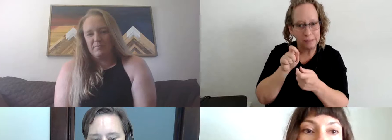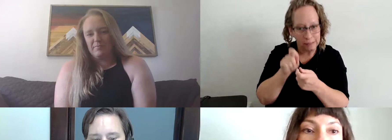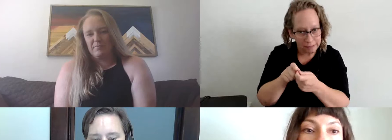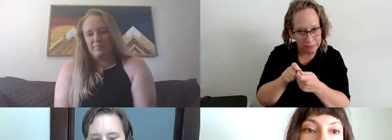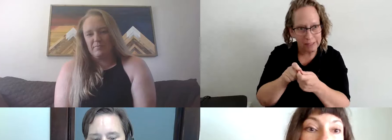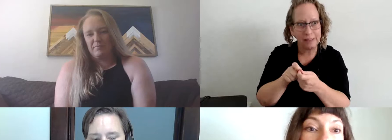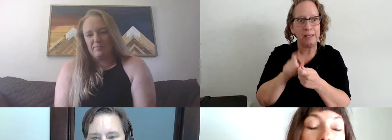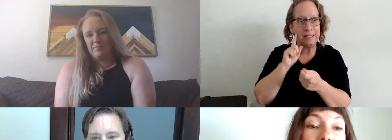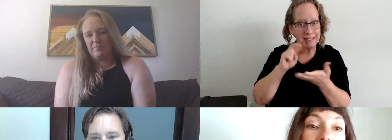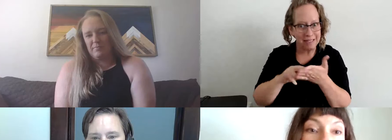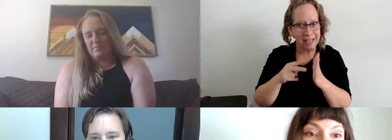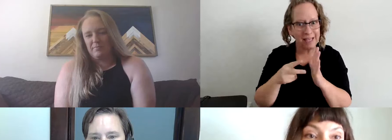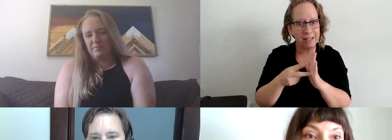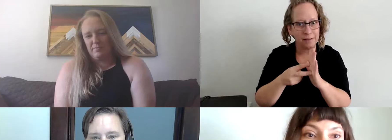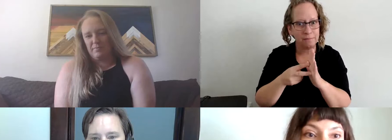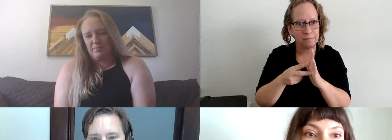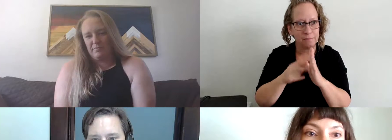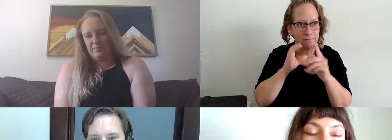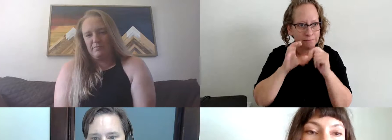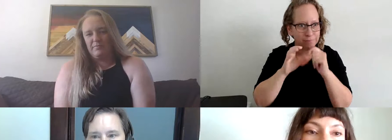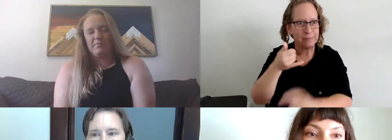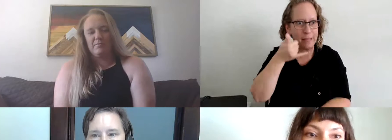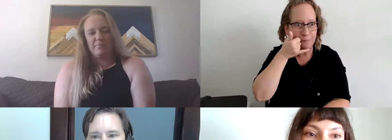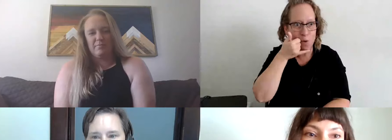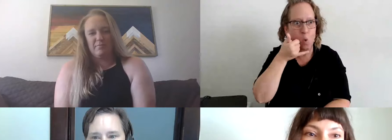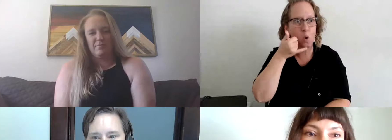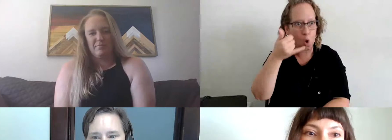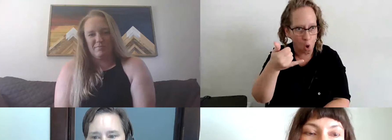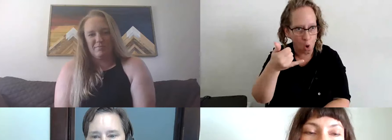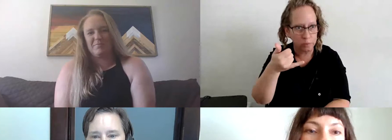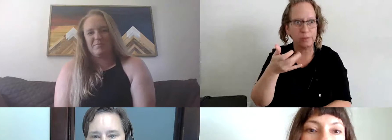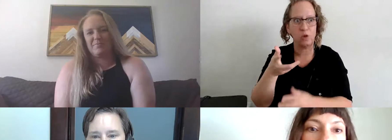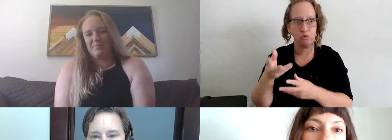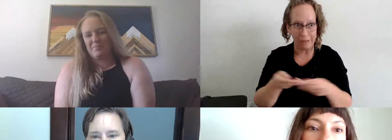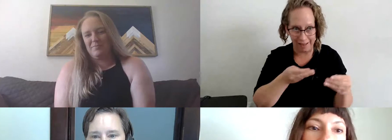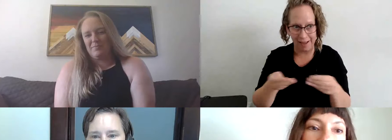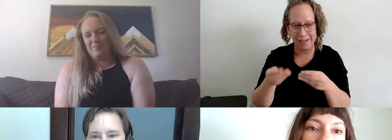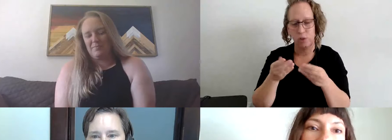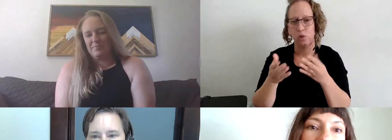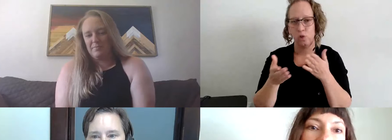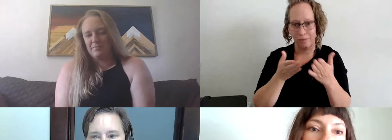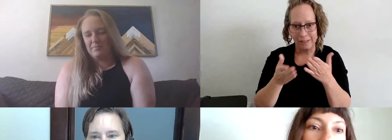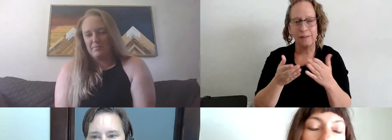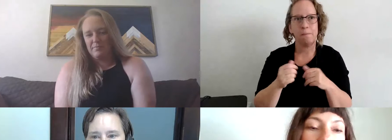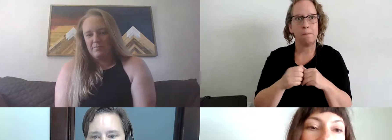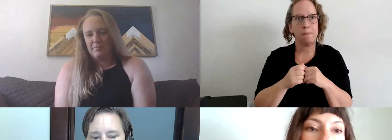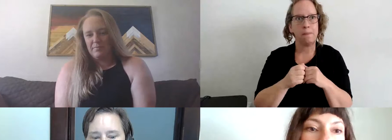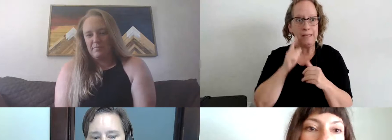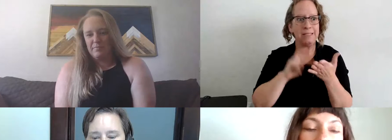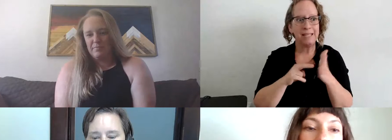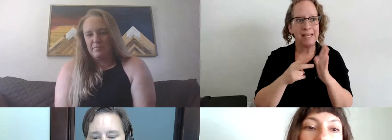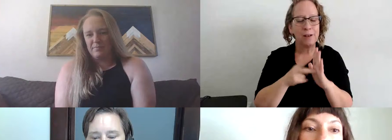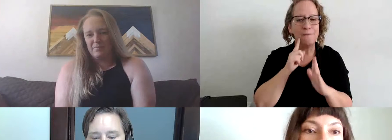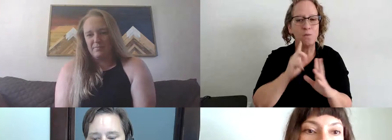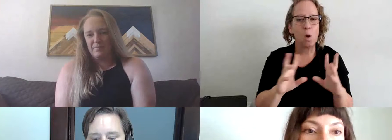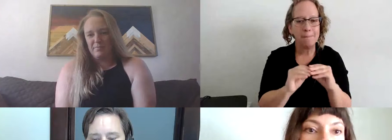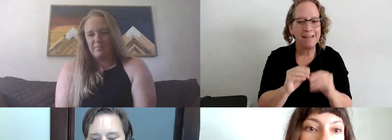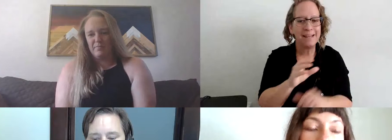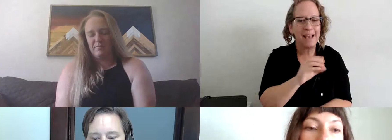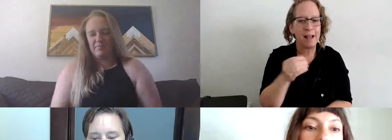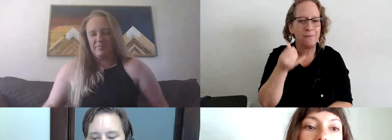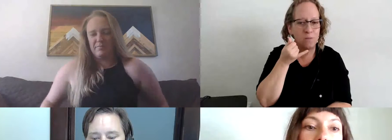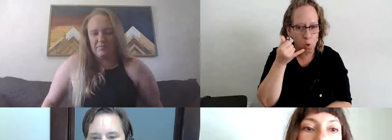specifically intended for telecommunications relay services. So it's intended for meetings and